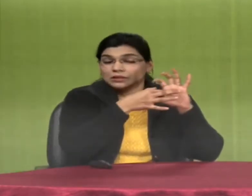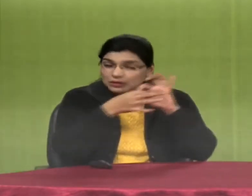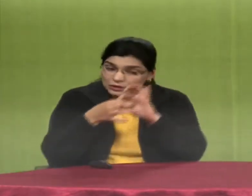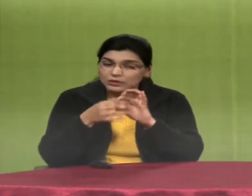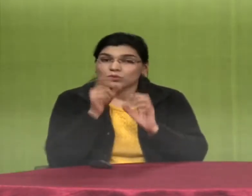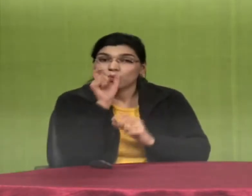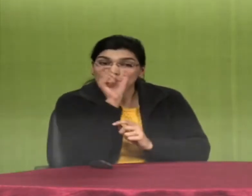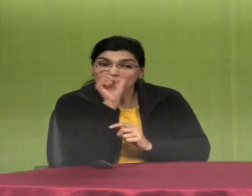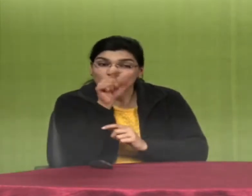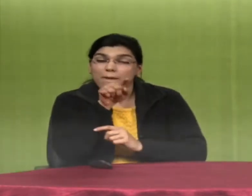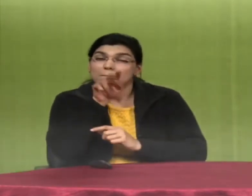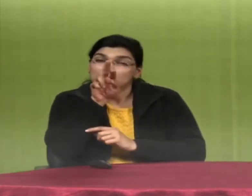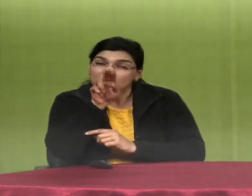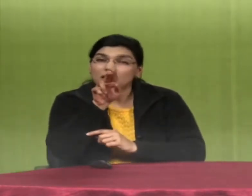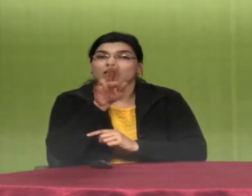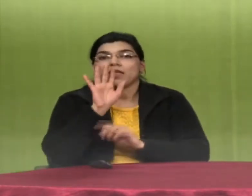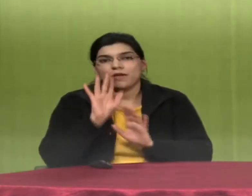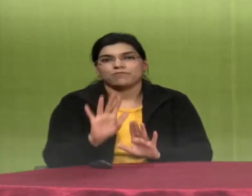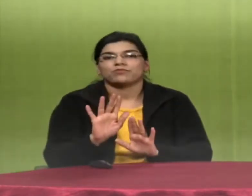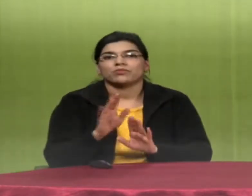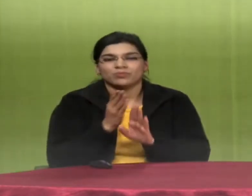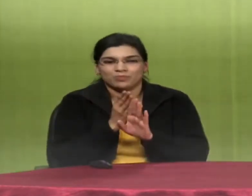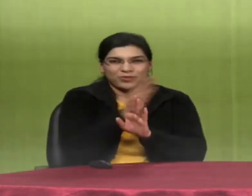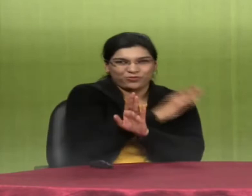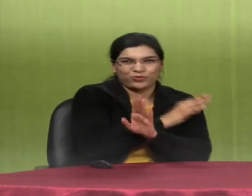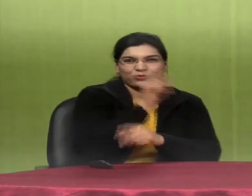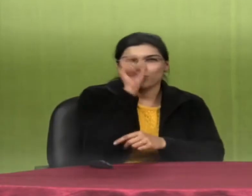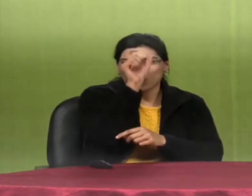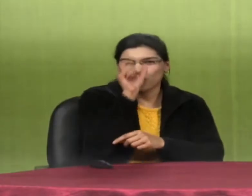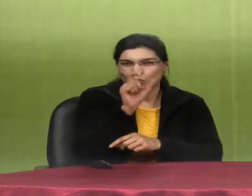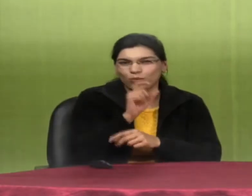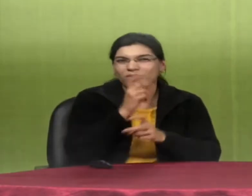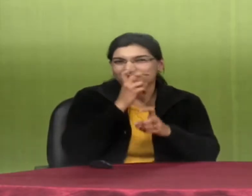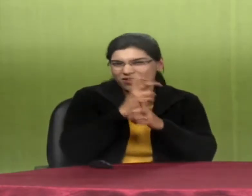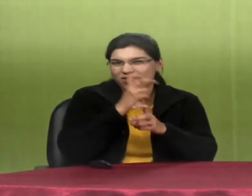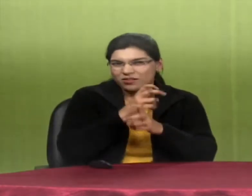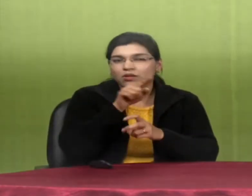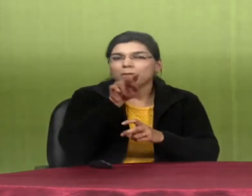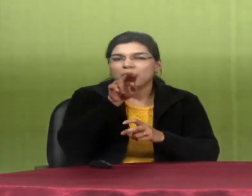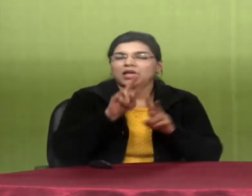which we are going to learn today. The vocabulary that we did